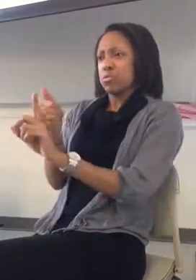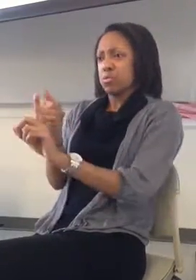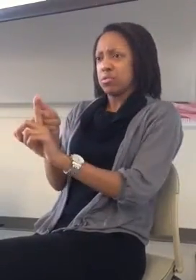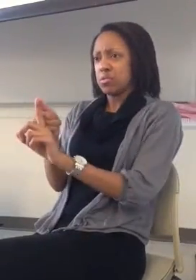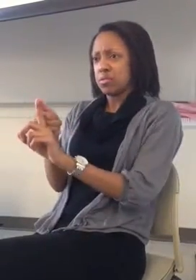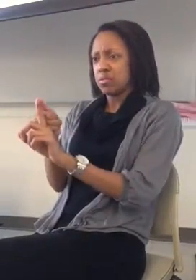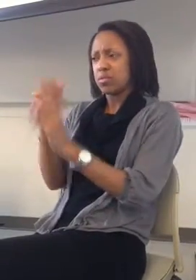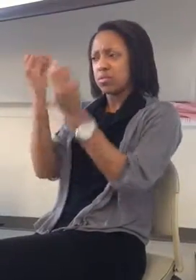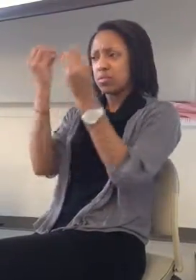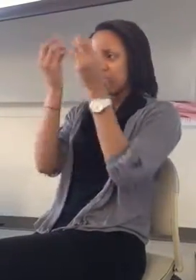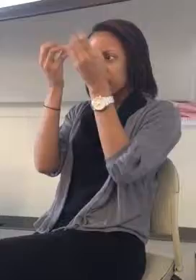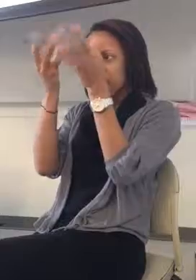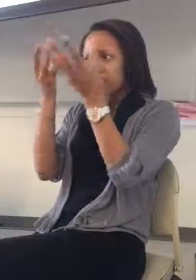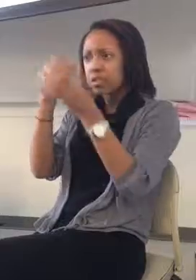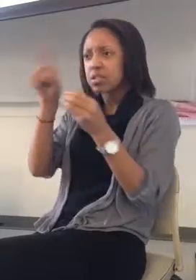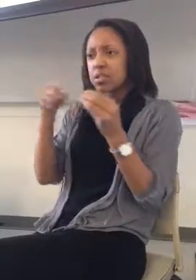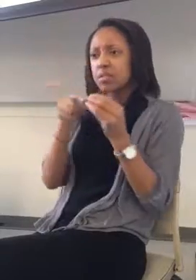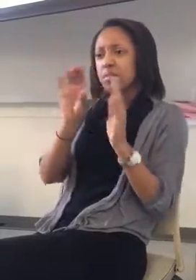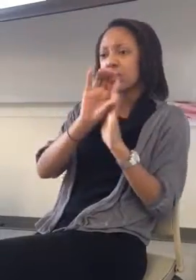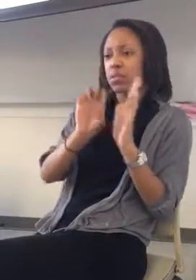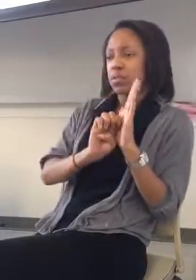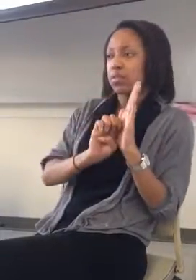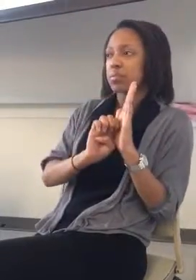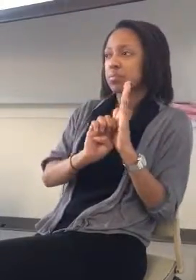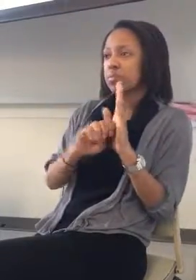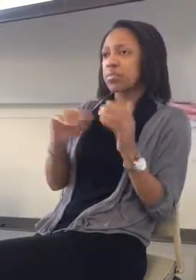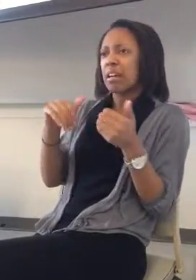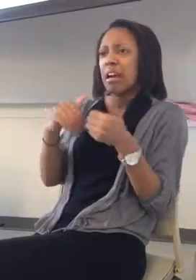Ethics. How does it make us different, you guys?